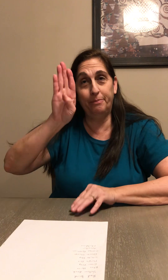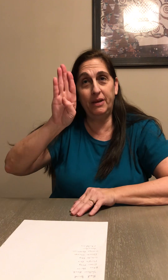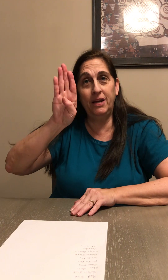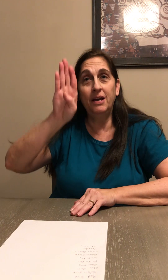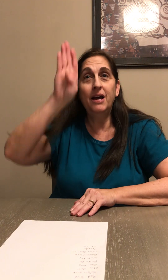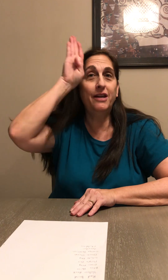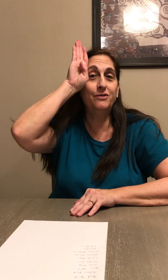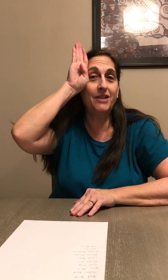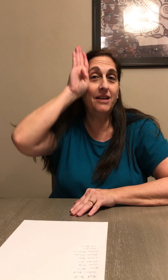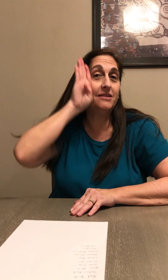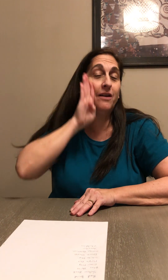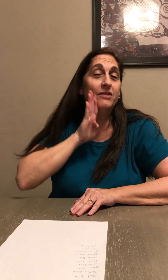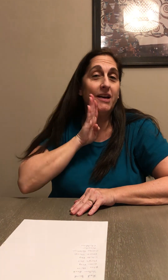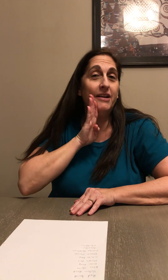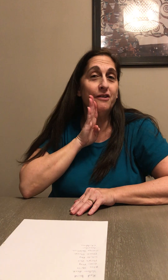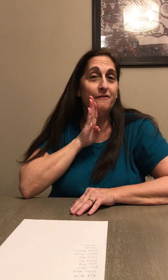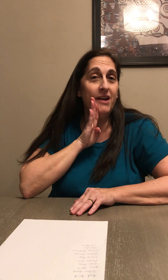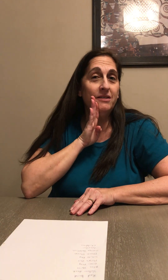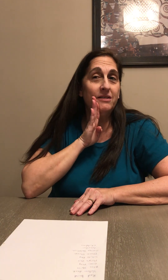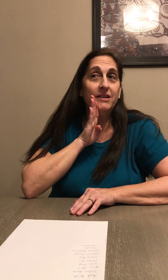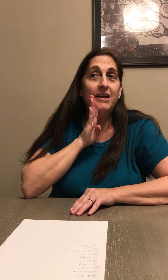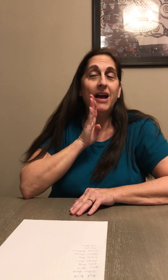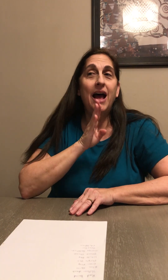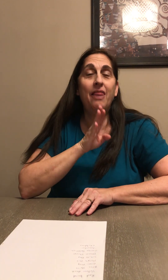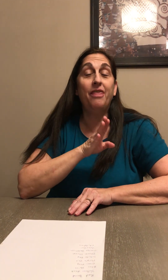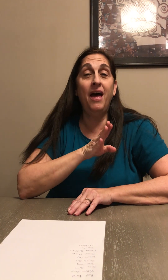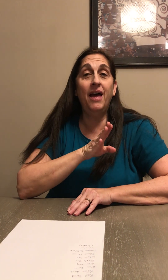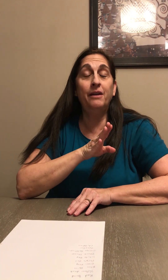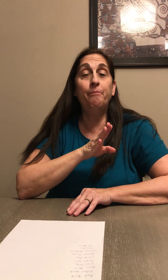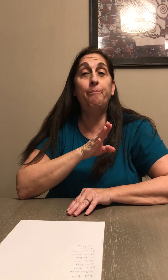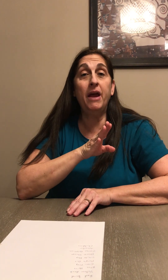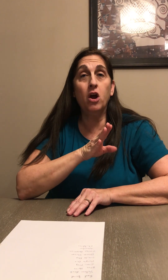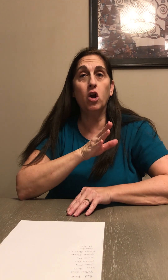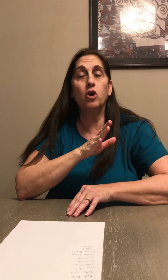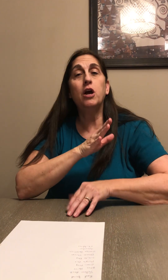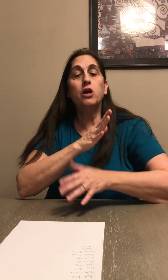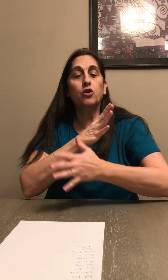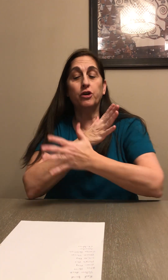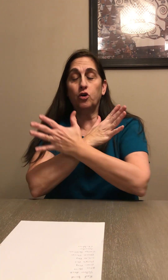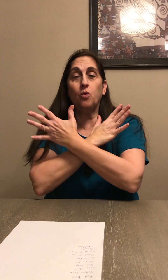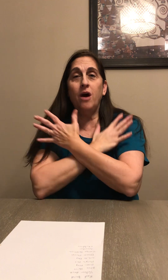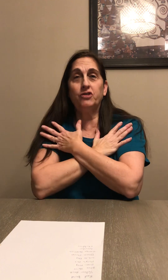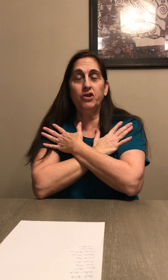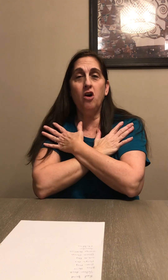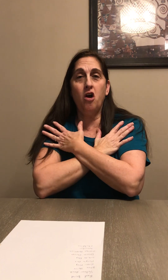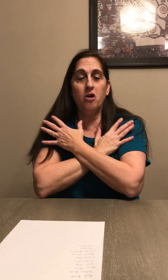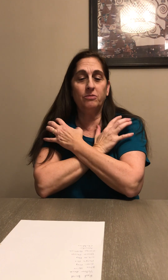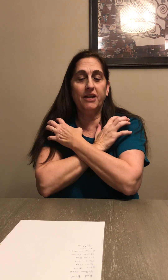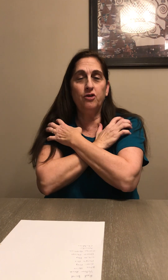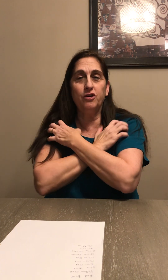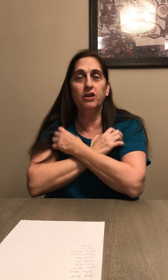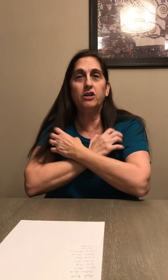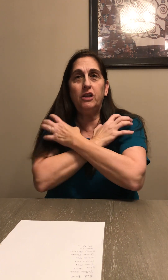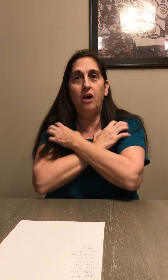B, and you slide it down the side of your face. And then bear, you're gonna cross your arms and you're gonna claw,